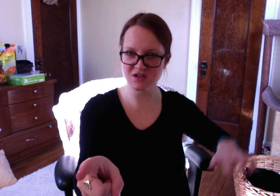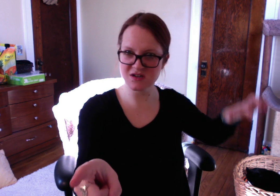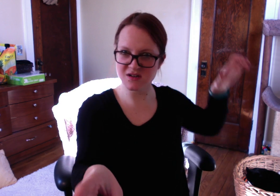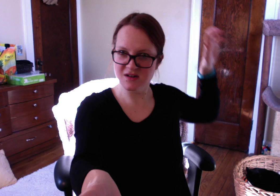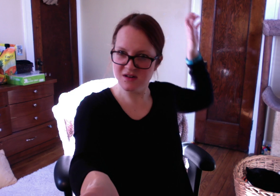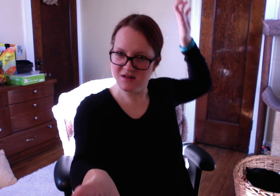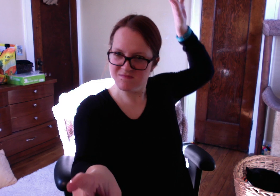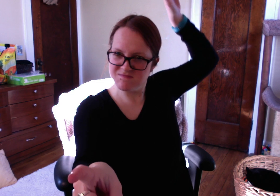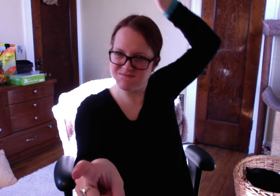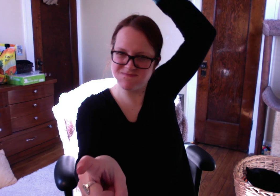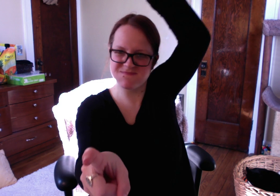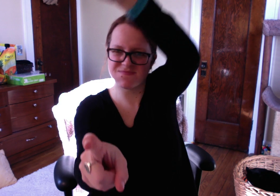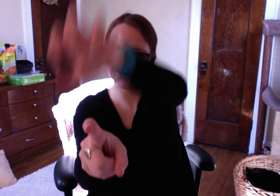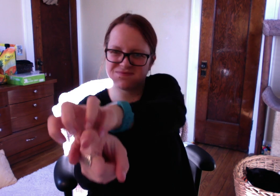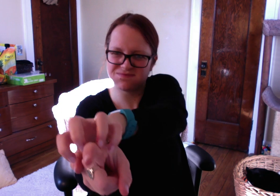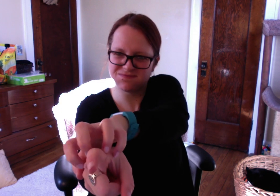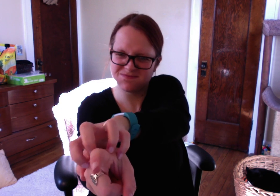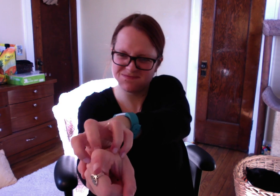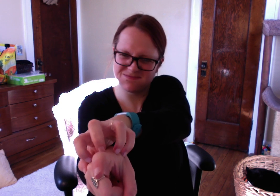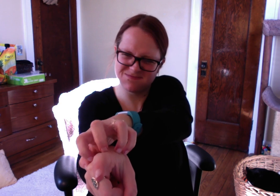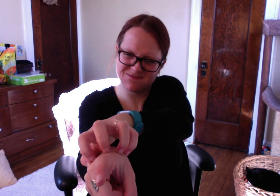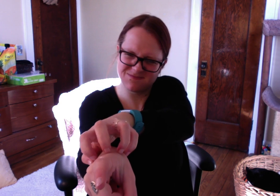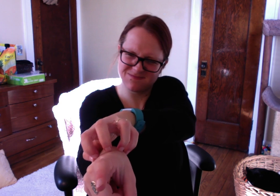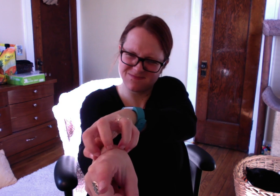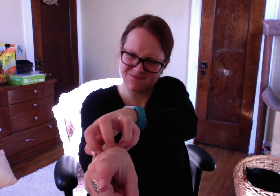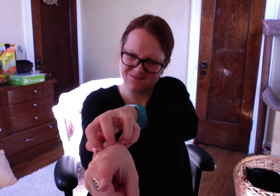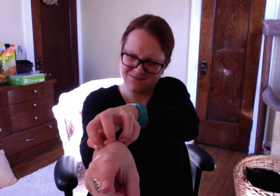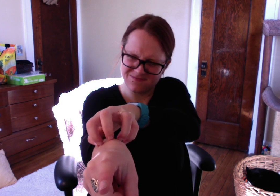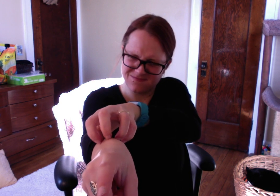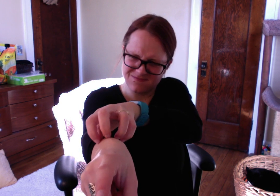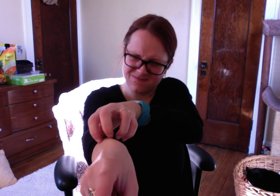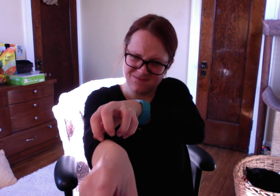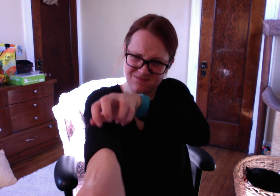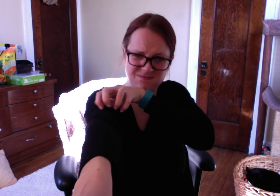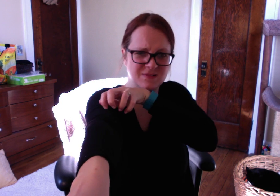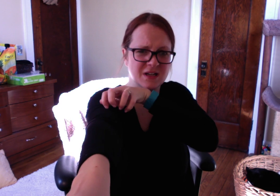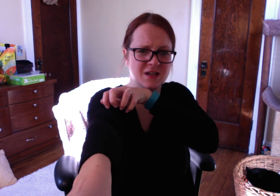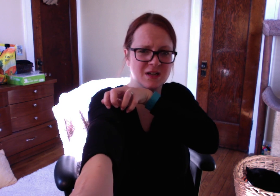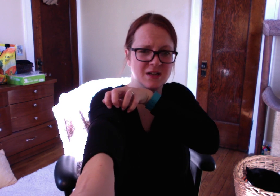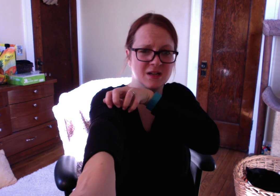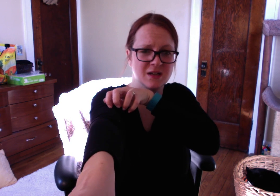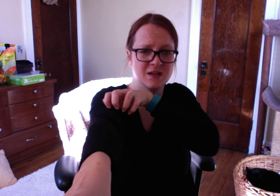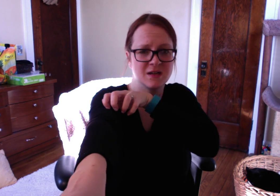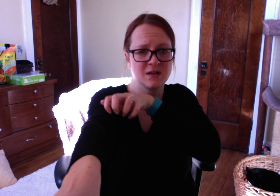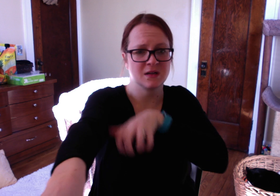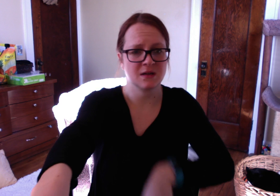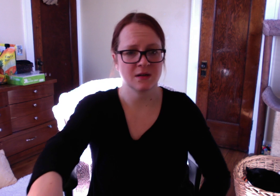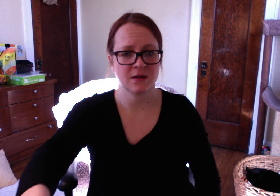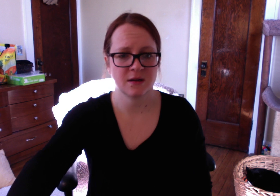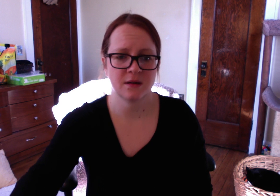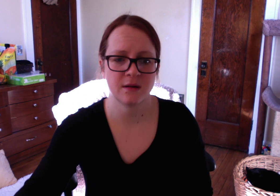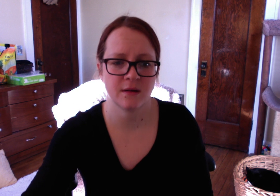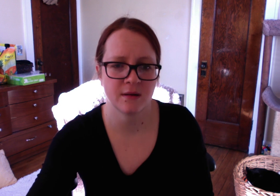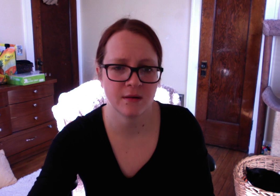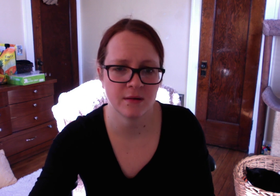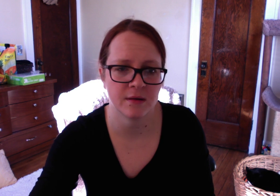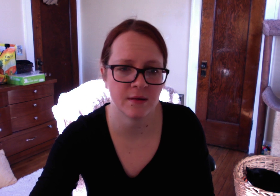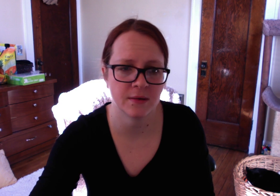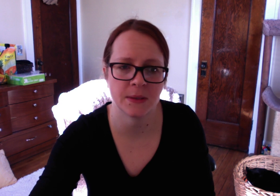He grabbed for Little Brown Squirrel with his big paw. Bear's long, sharp claws scratched